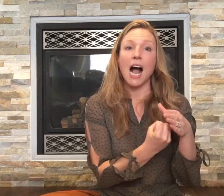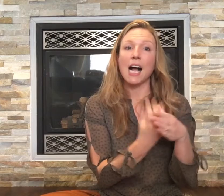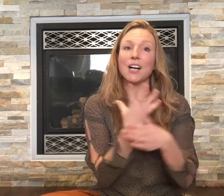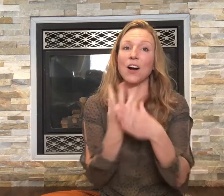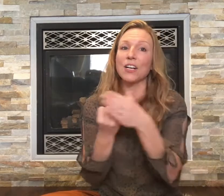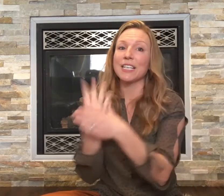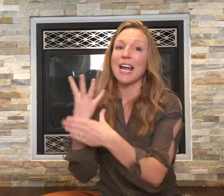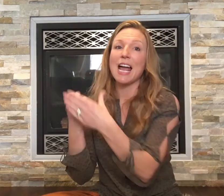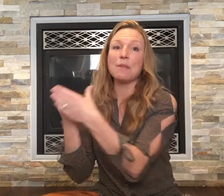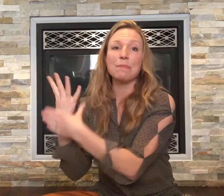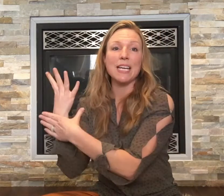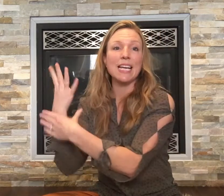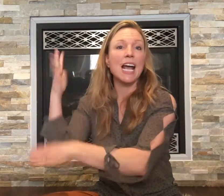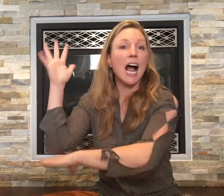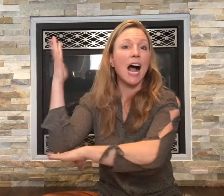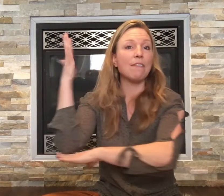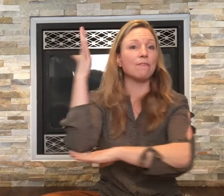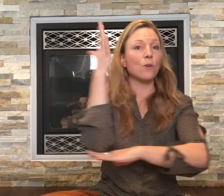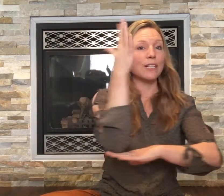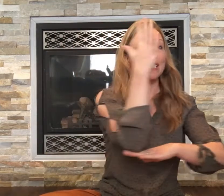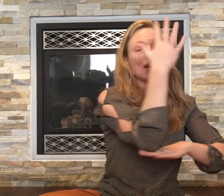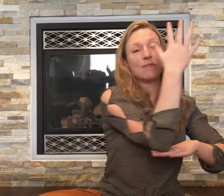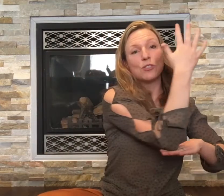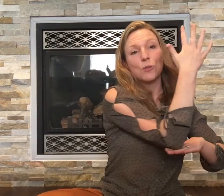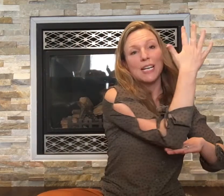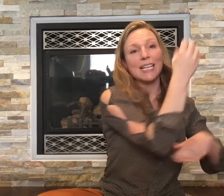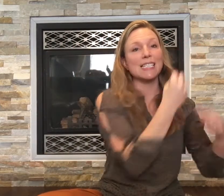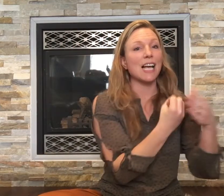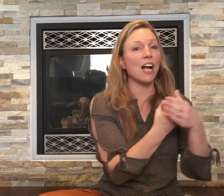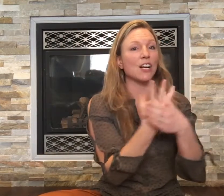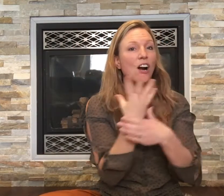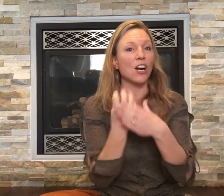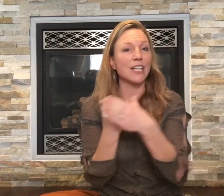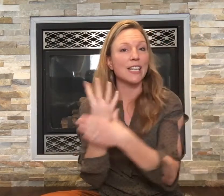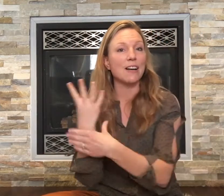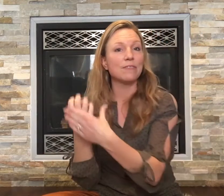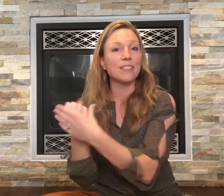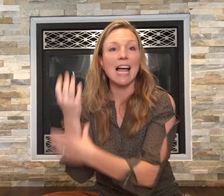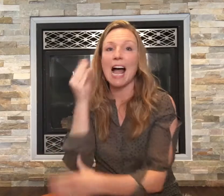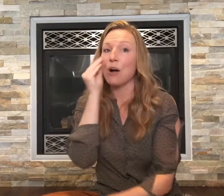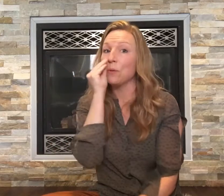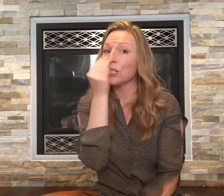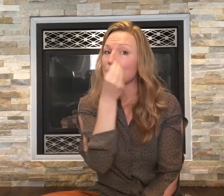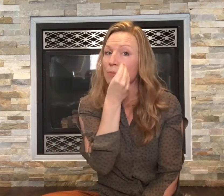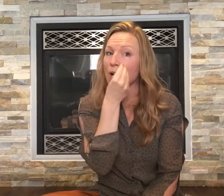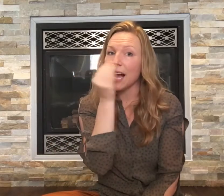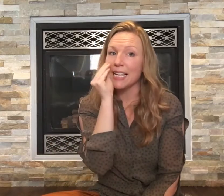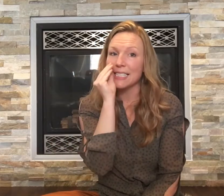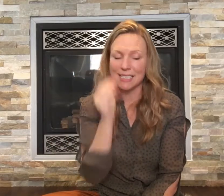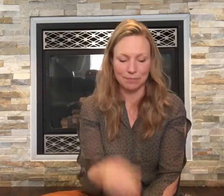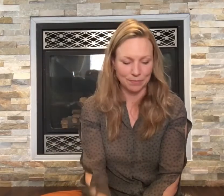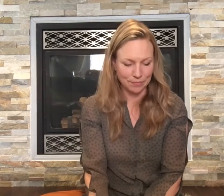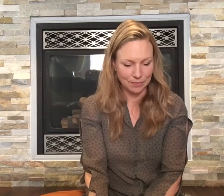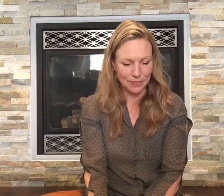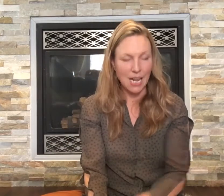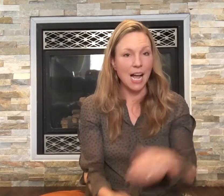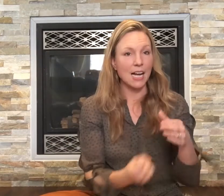A garden can be a forest of trees. A garden of flowers bright. A